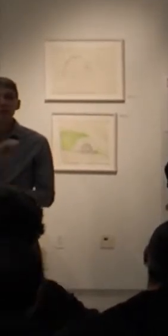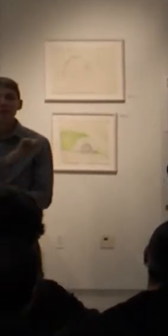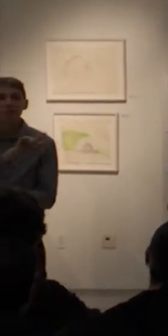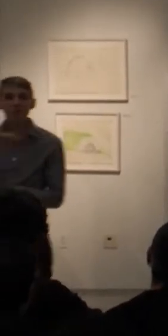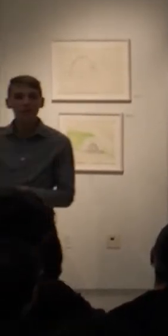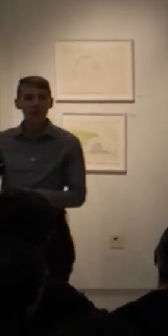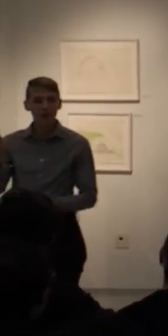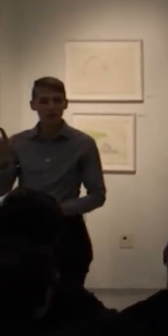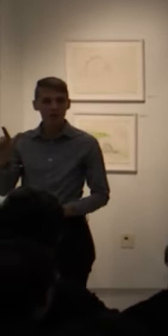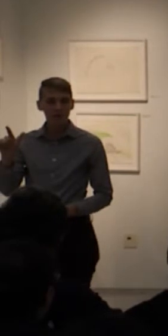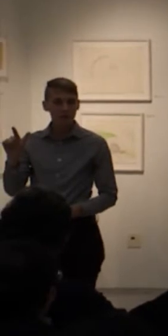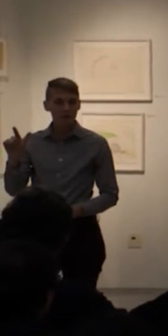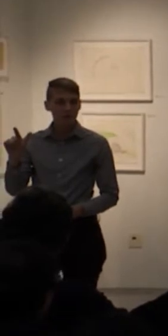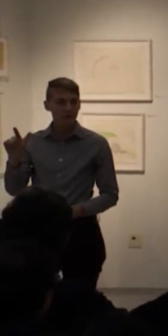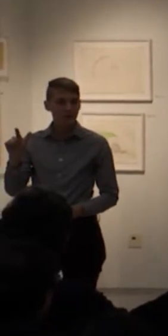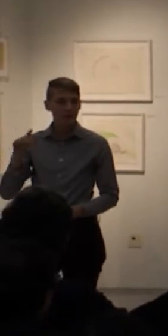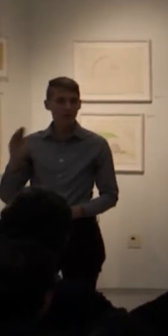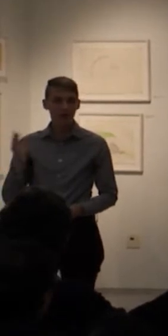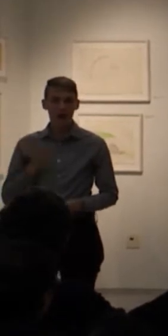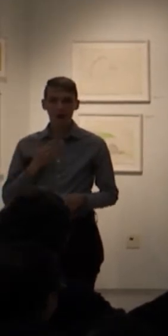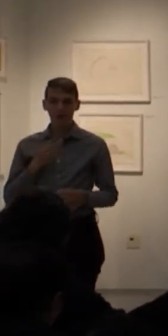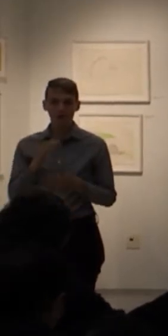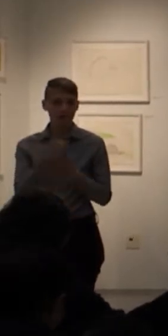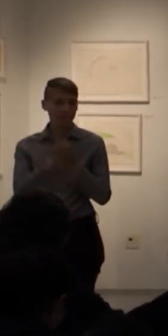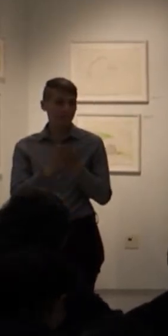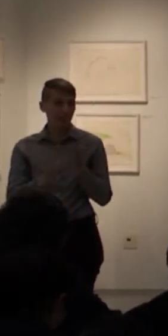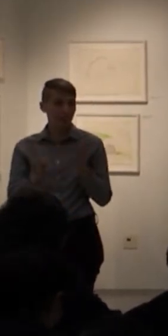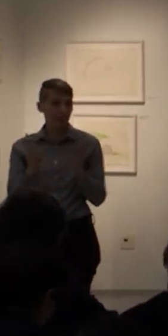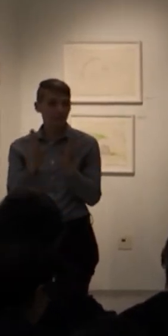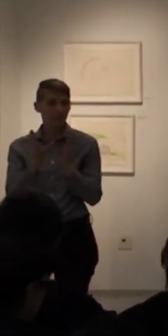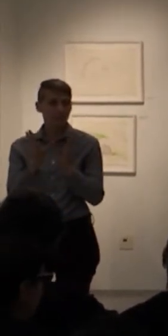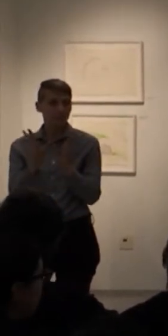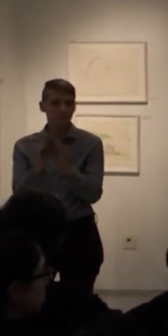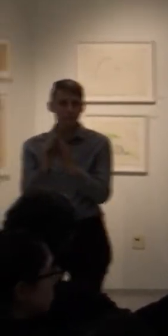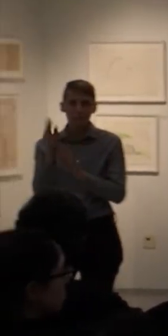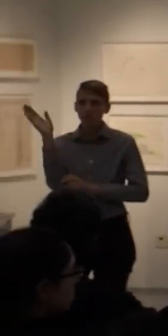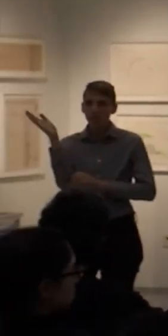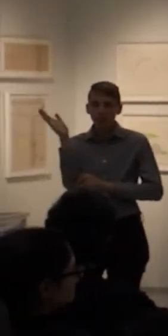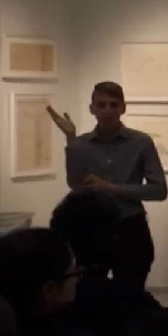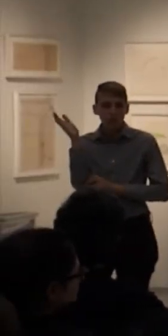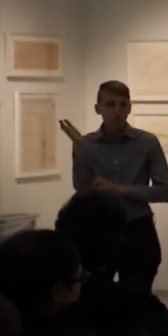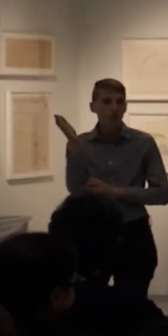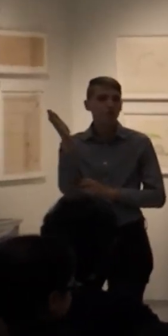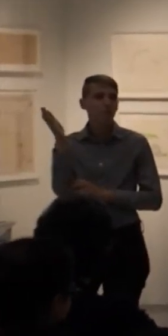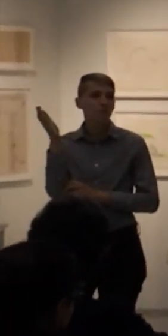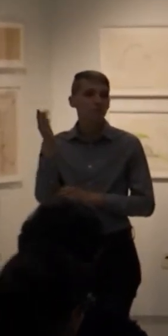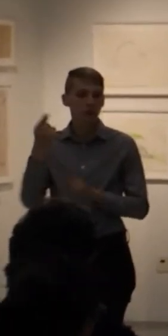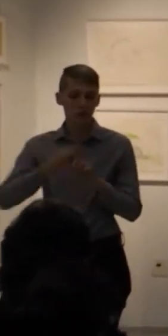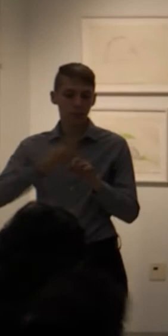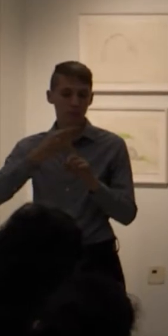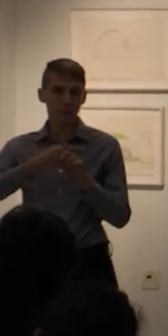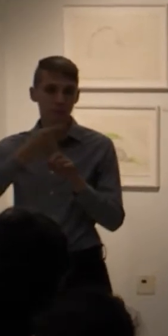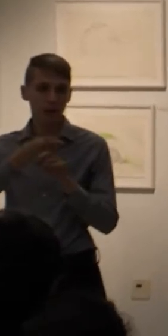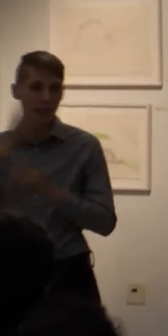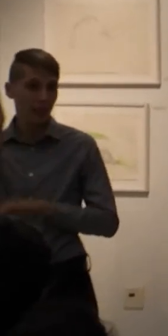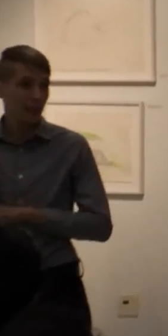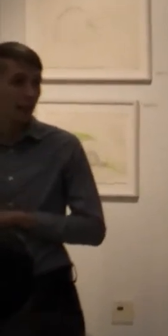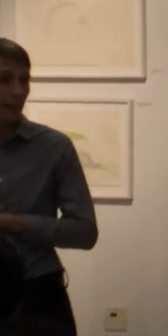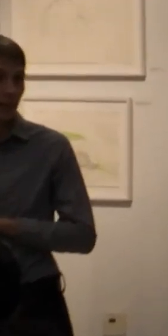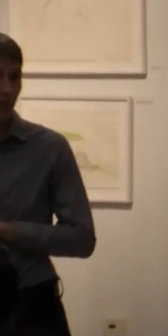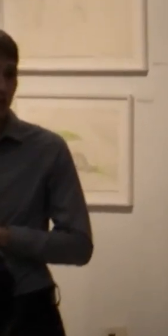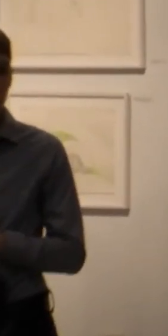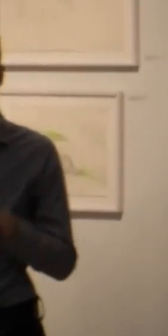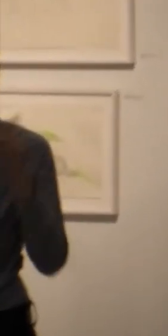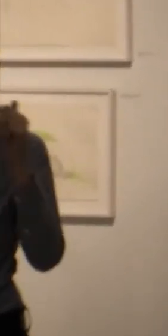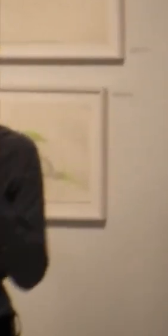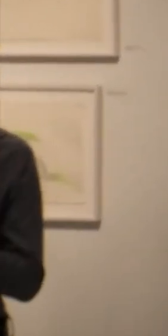especially to our Design Conversation lecture tonight, our monthly lecture series. We hope you remember to come